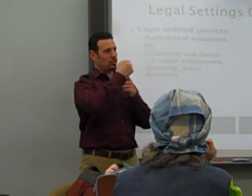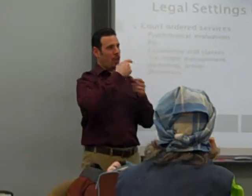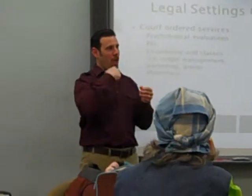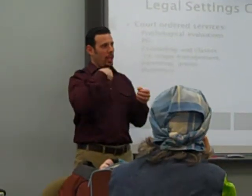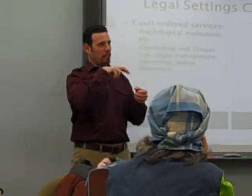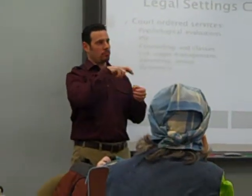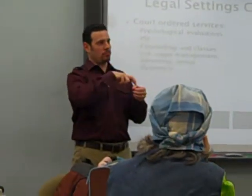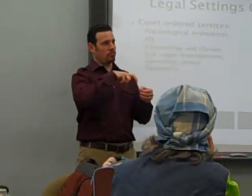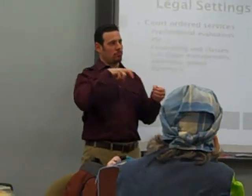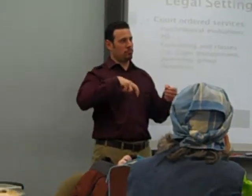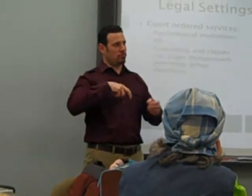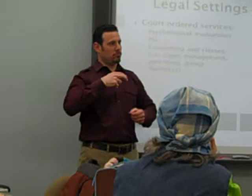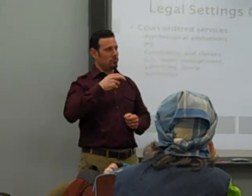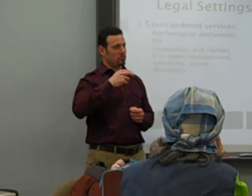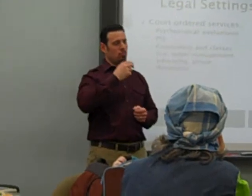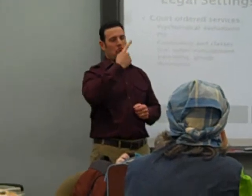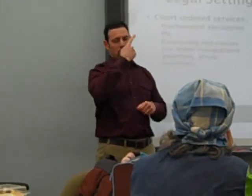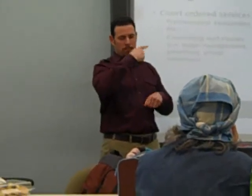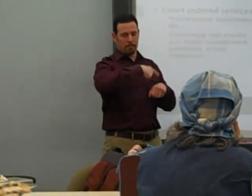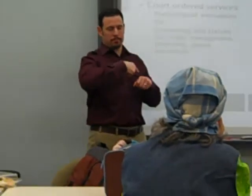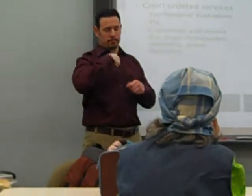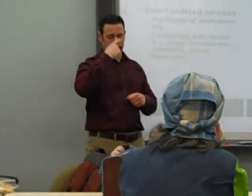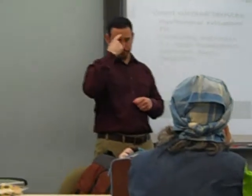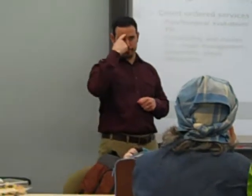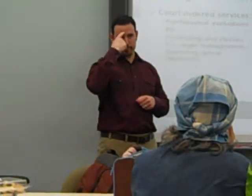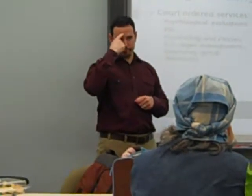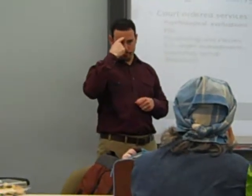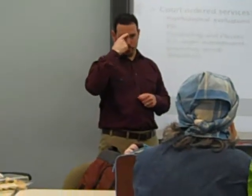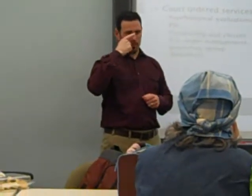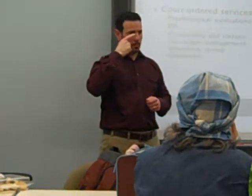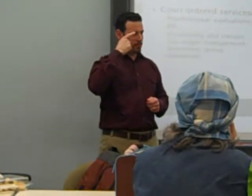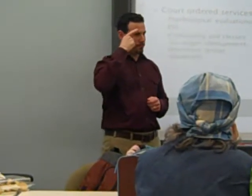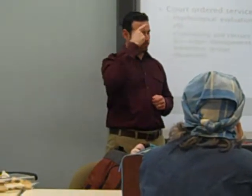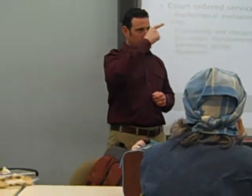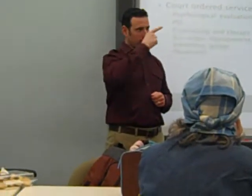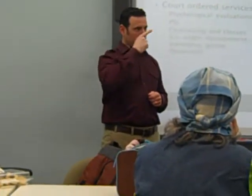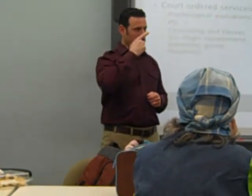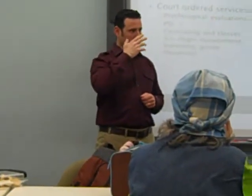Well, learning. Situation where I have to leave. Oh yeah, I remember.